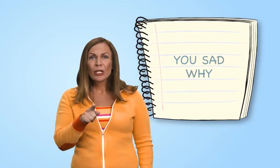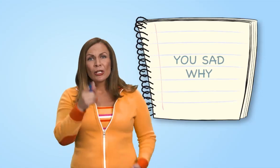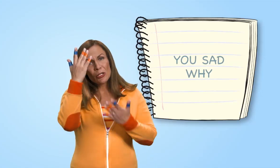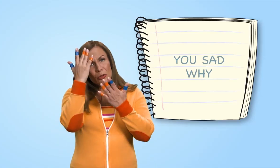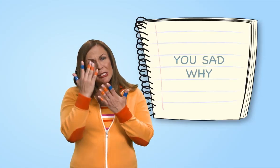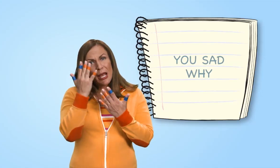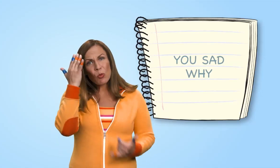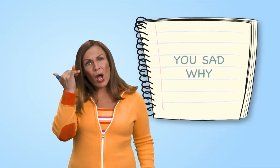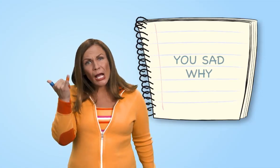You sad why?